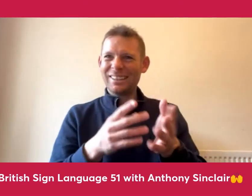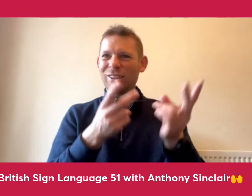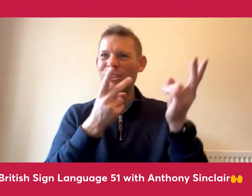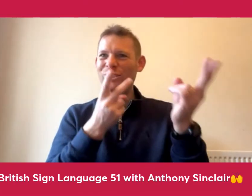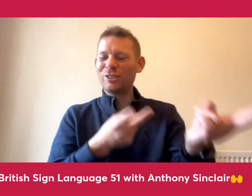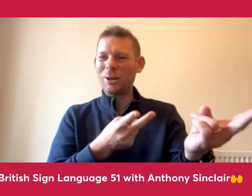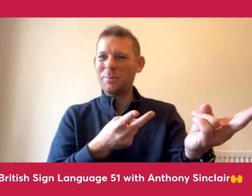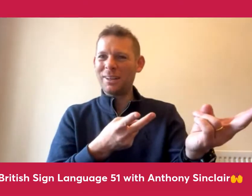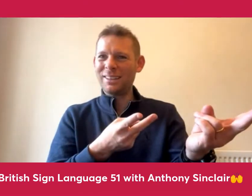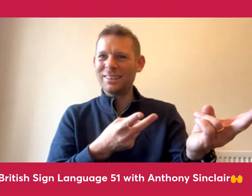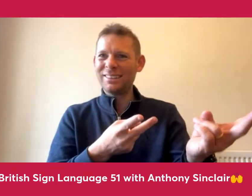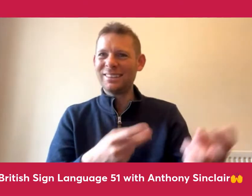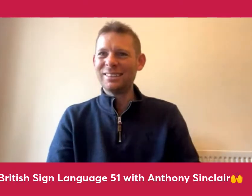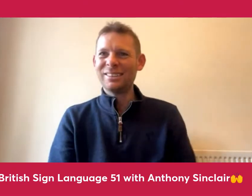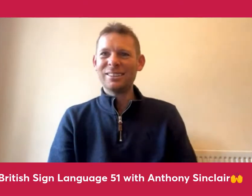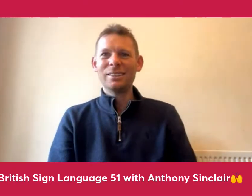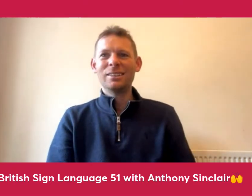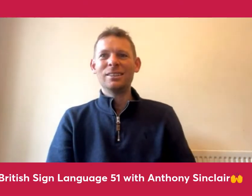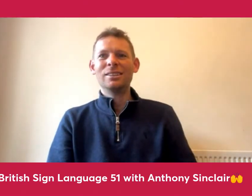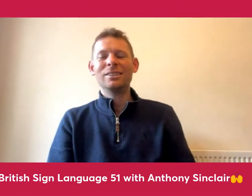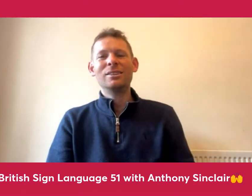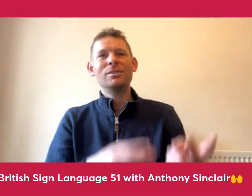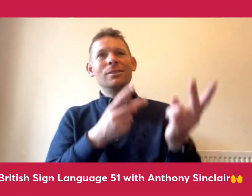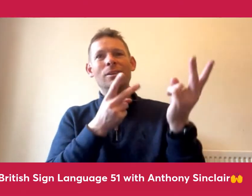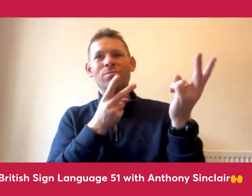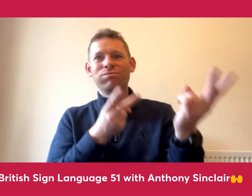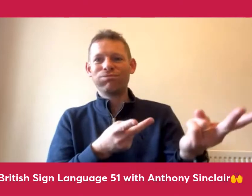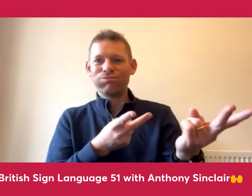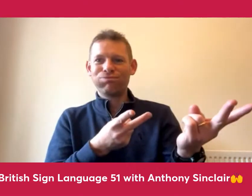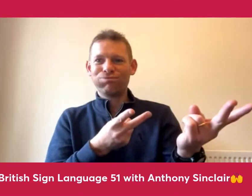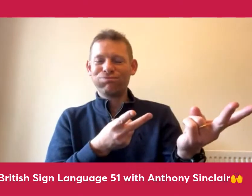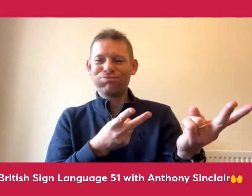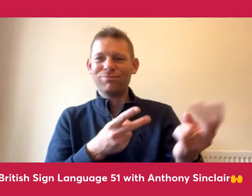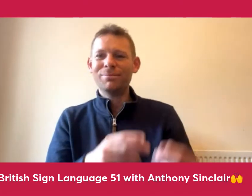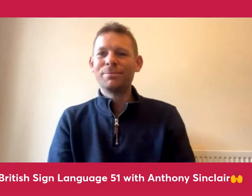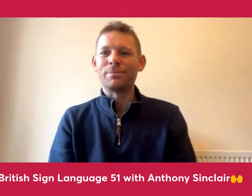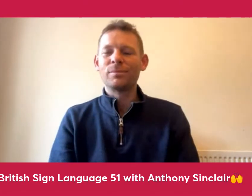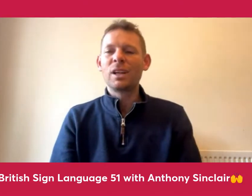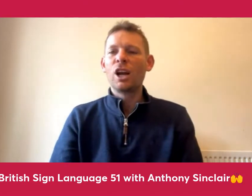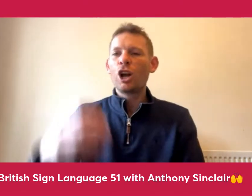I know that looks like a difficult sign to make. That's you lying in the sun, having a lovely sunbathe.